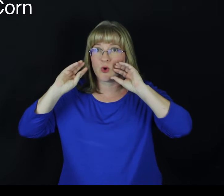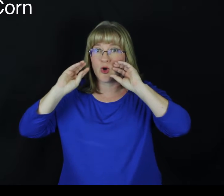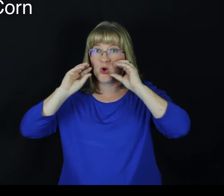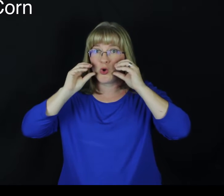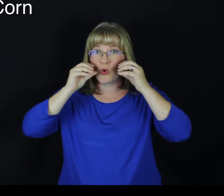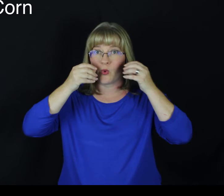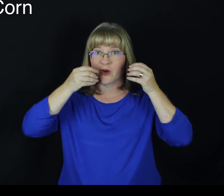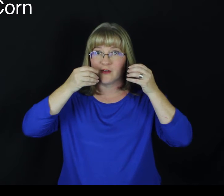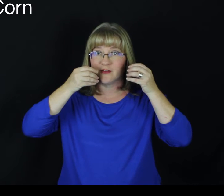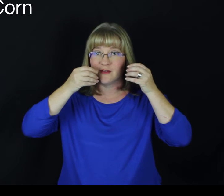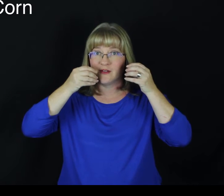for corn.